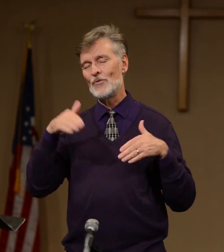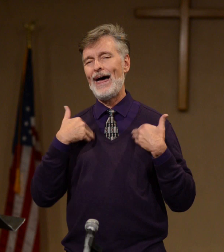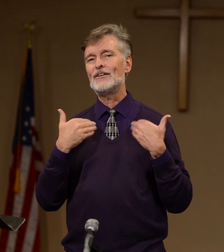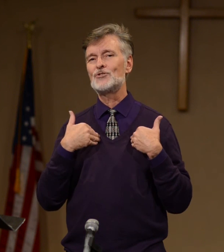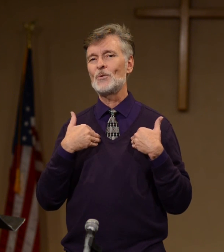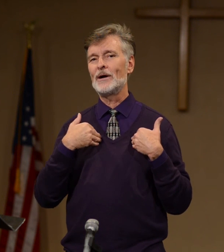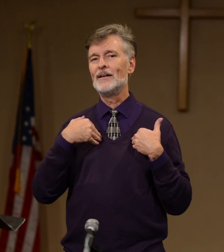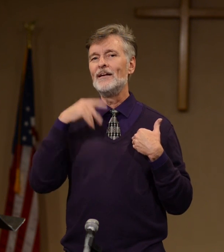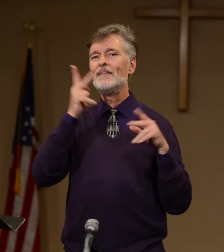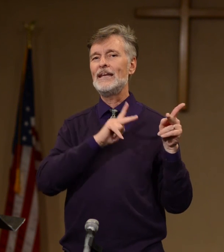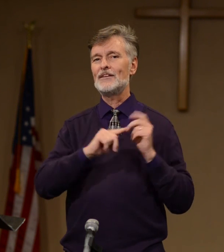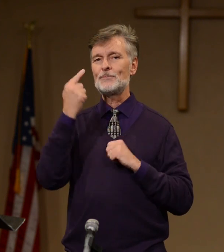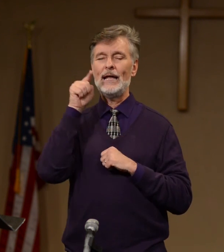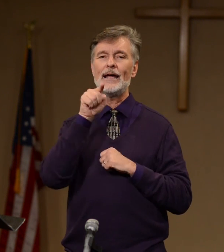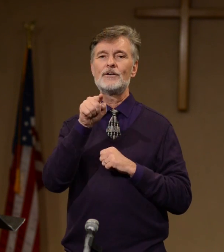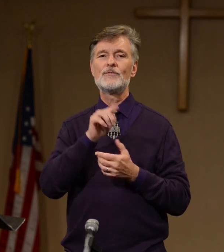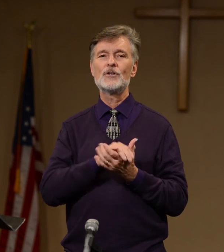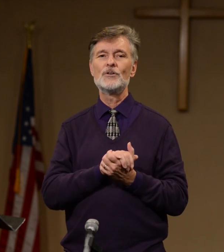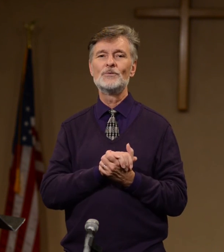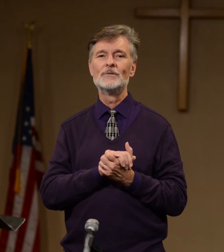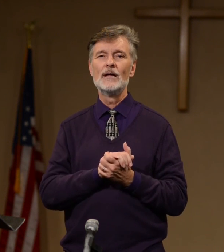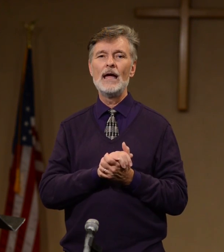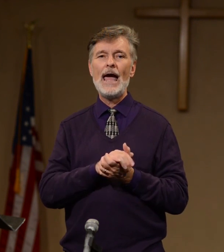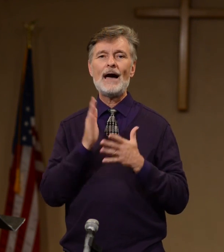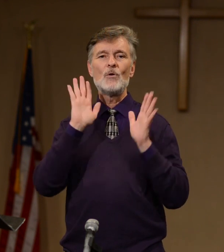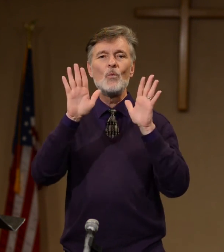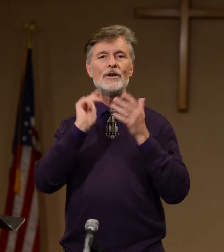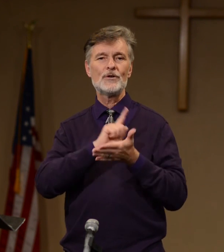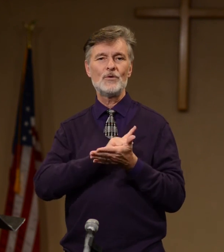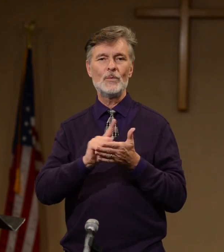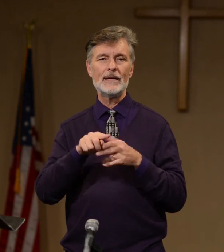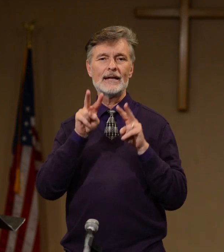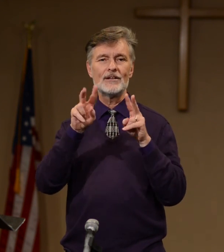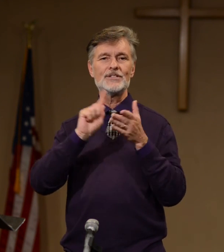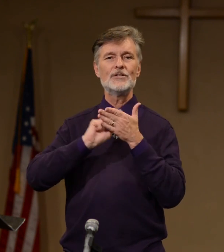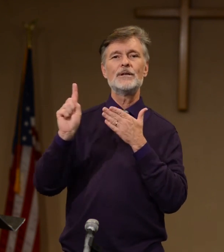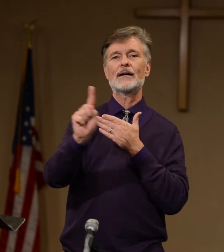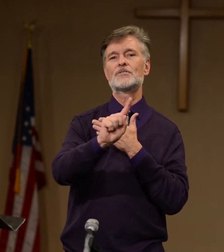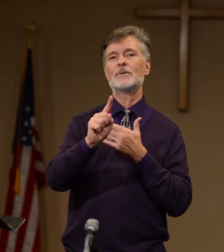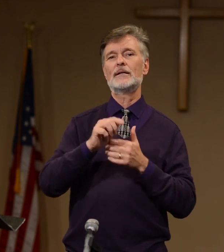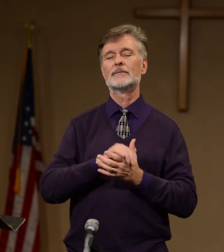that joy that He has planned for you. Have a wonderful week, and I'll see you next week.